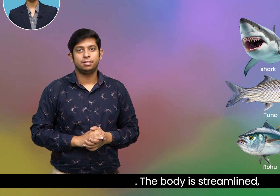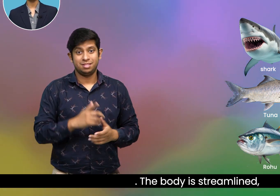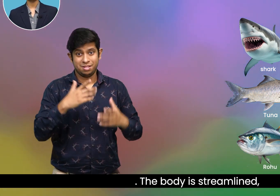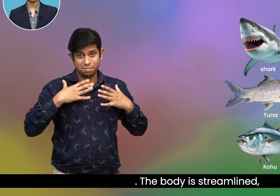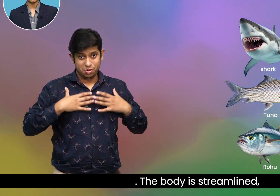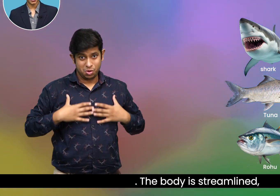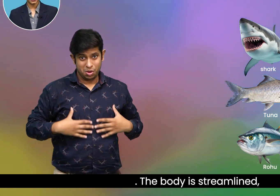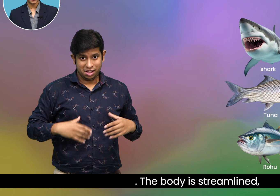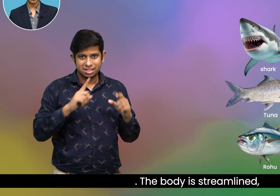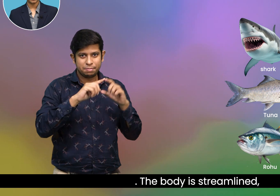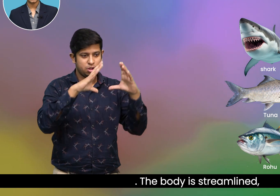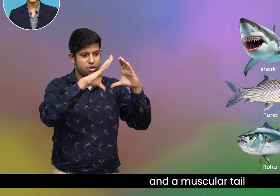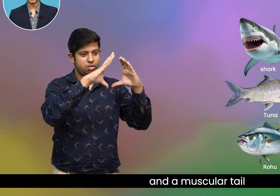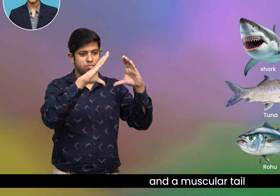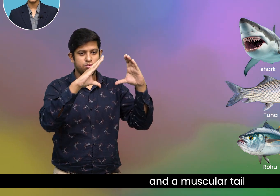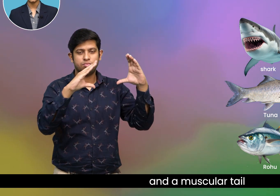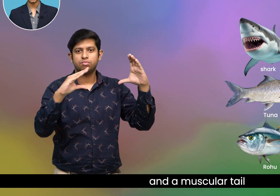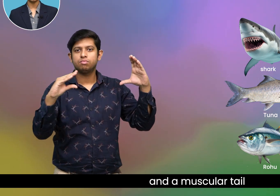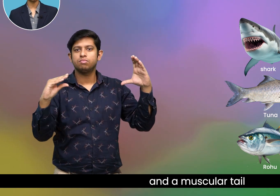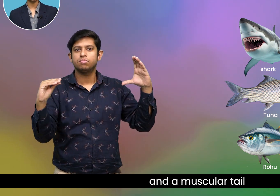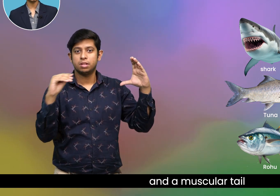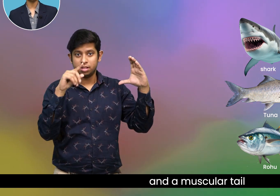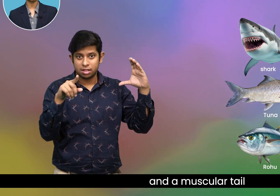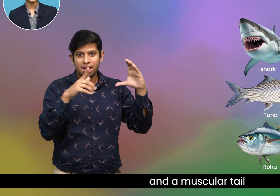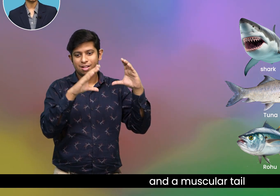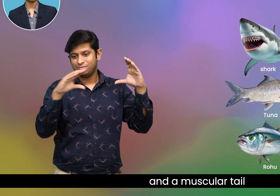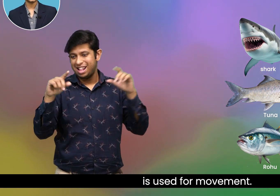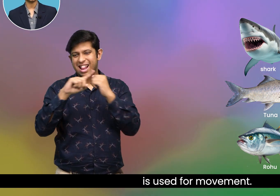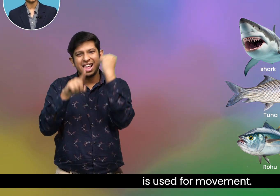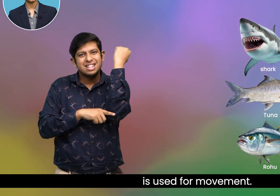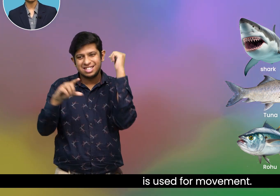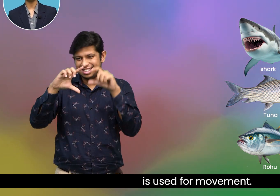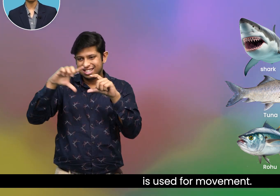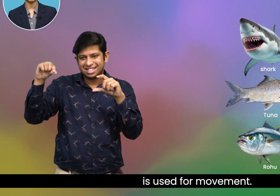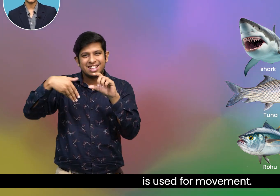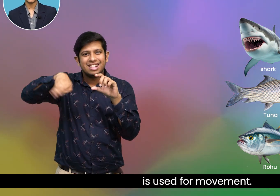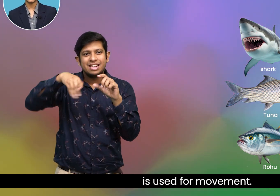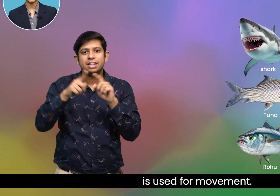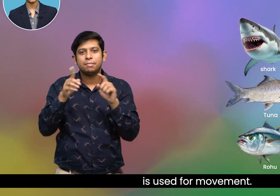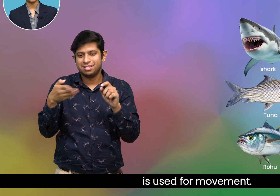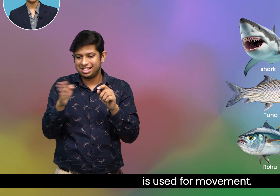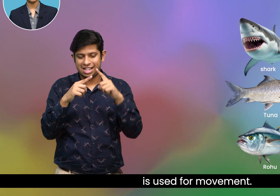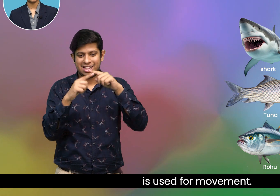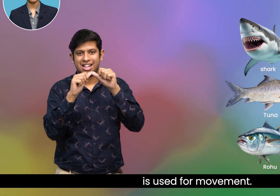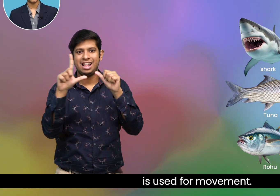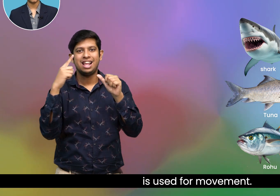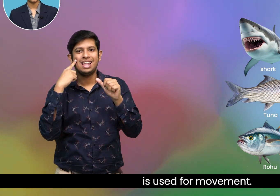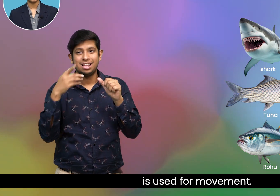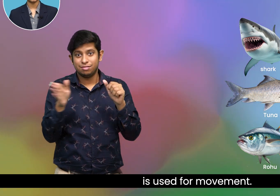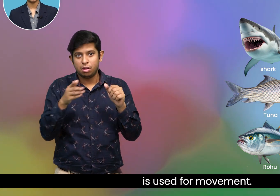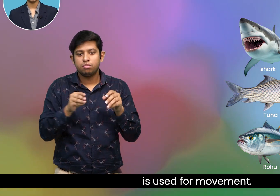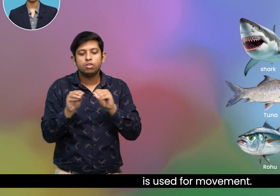The body is streamlined and a muscular tail is used for movement.